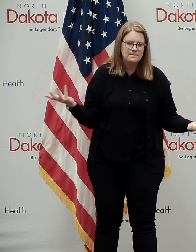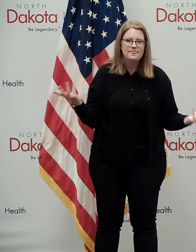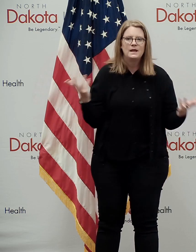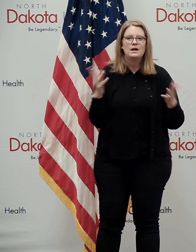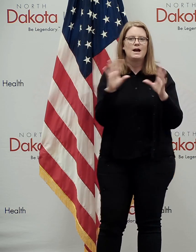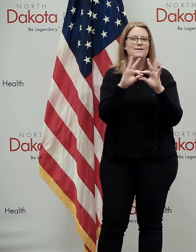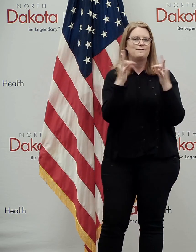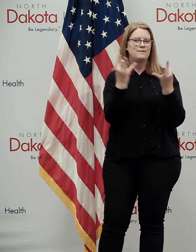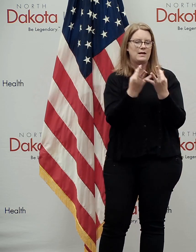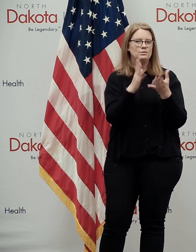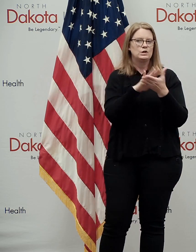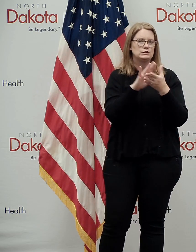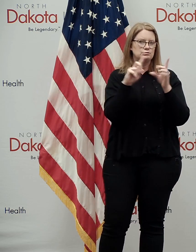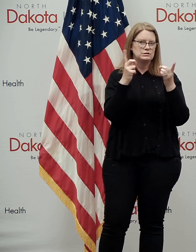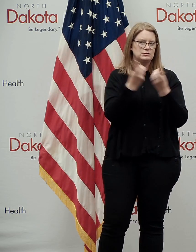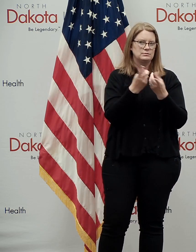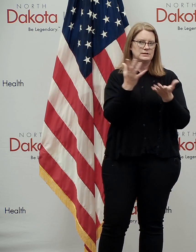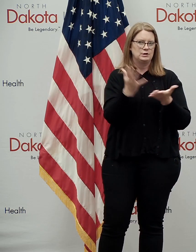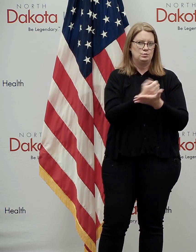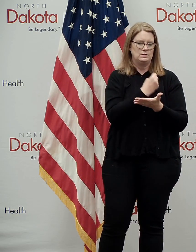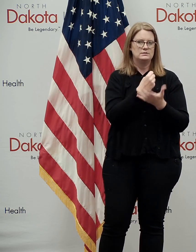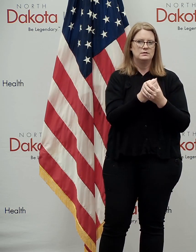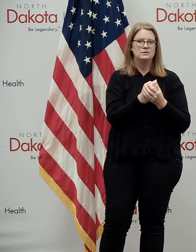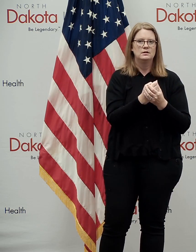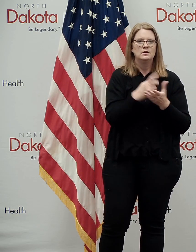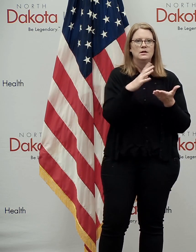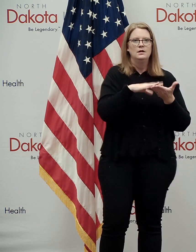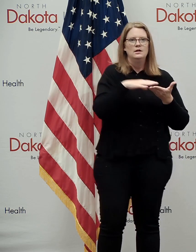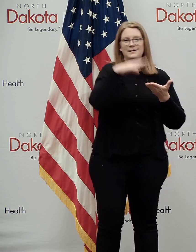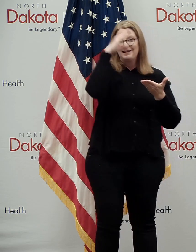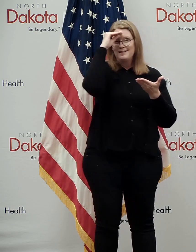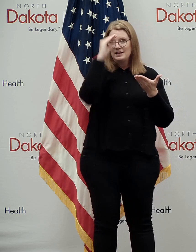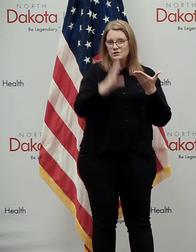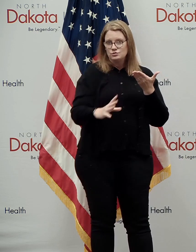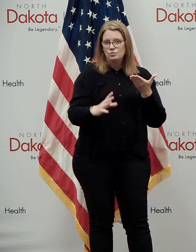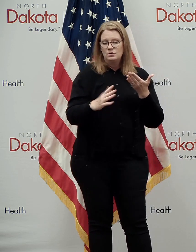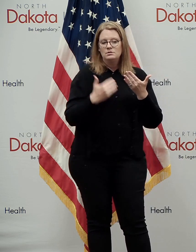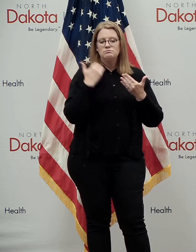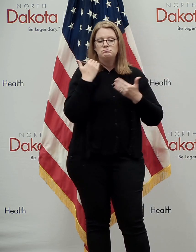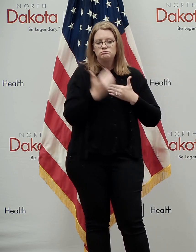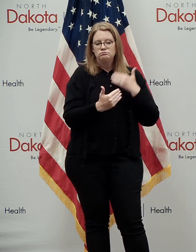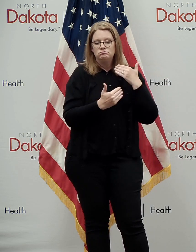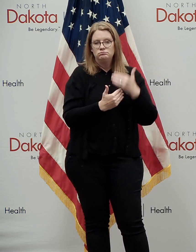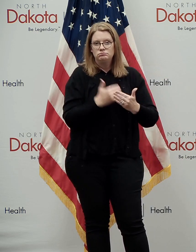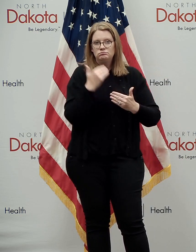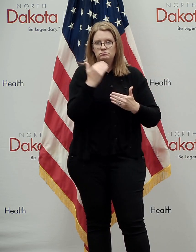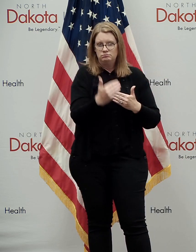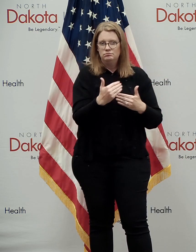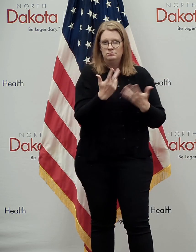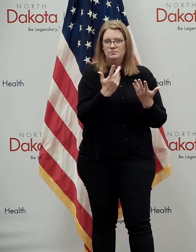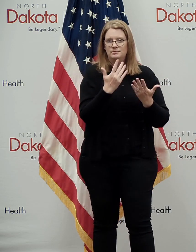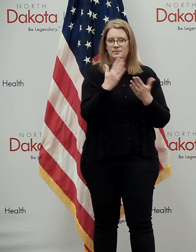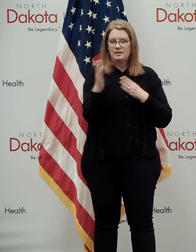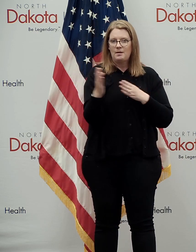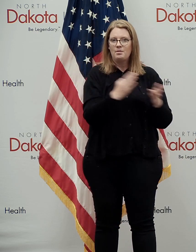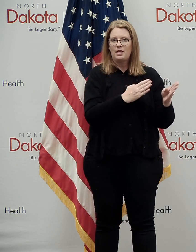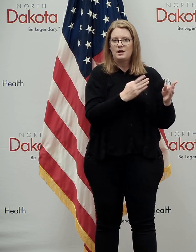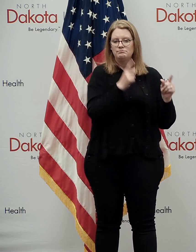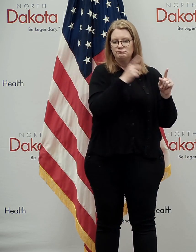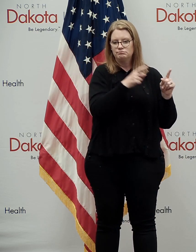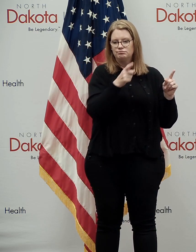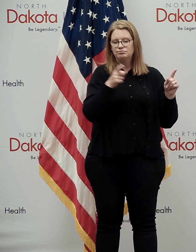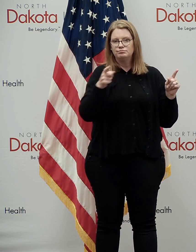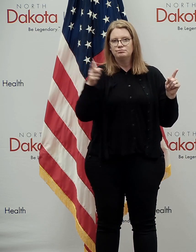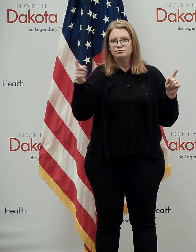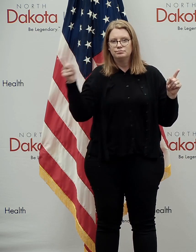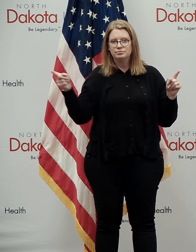family or a school district chooses to utilize this. That student moves through the course, the lesson plan, on their way to mastery